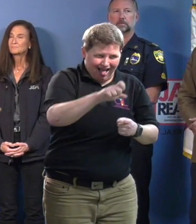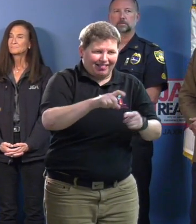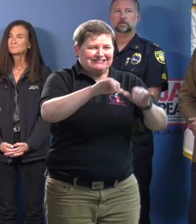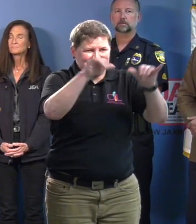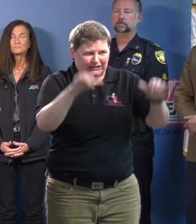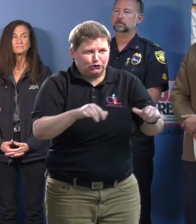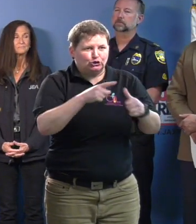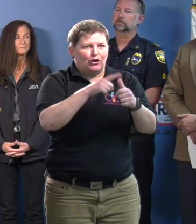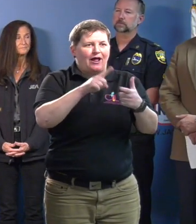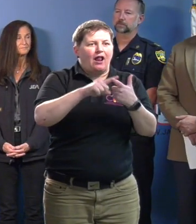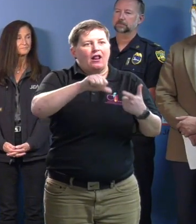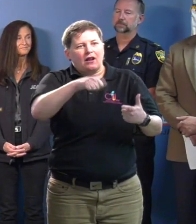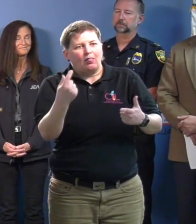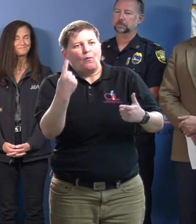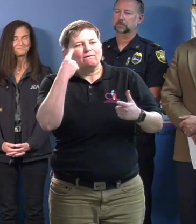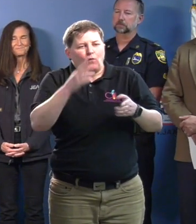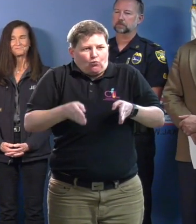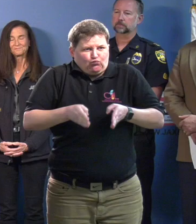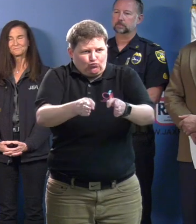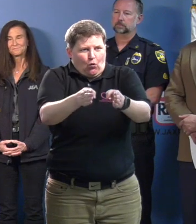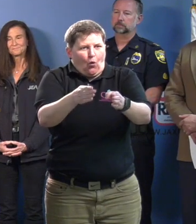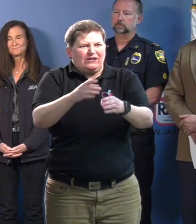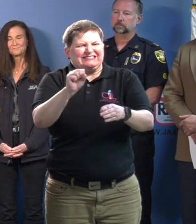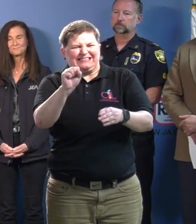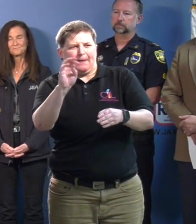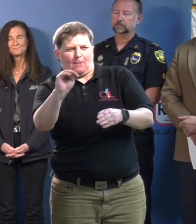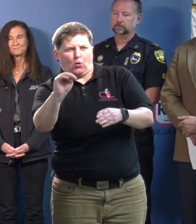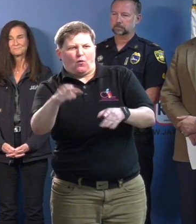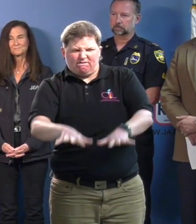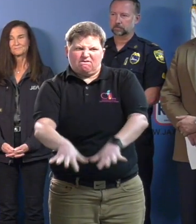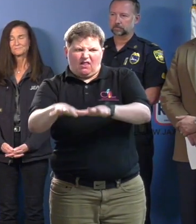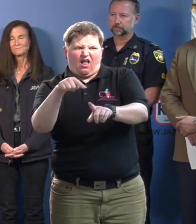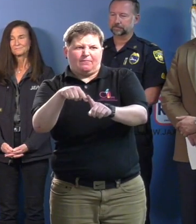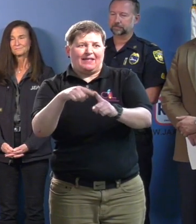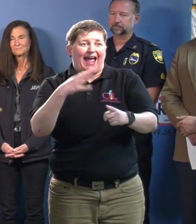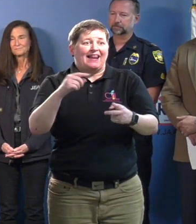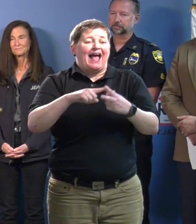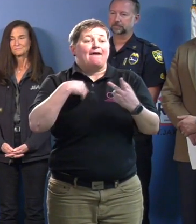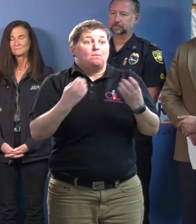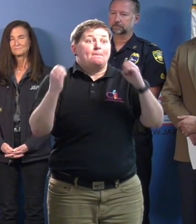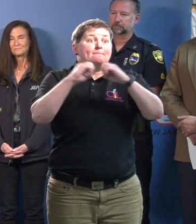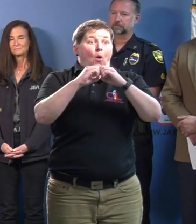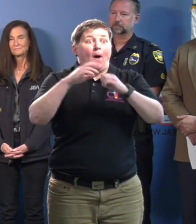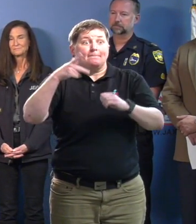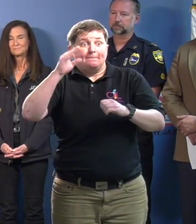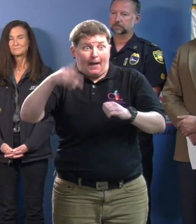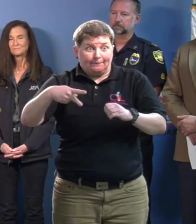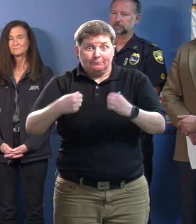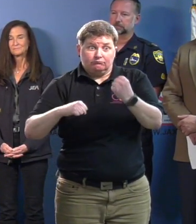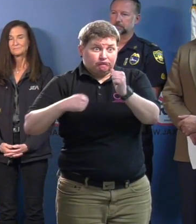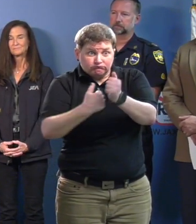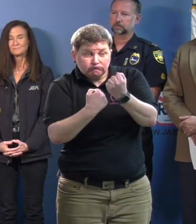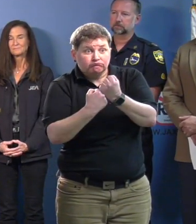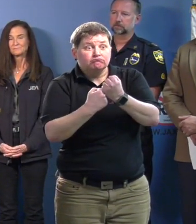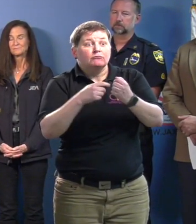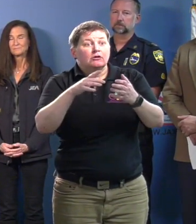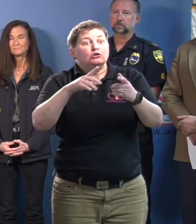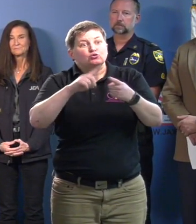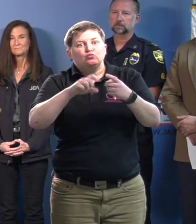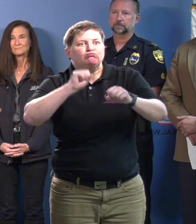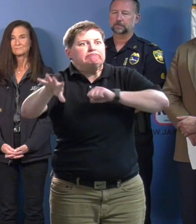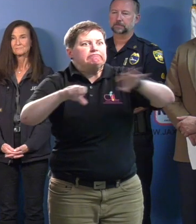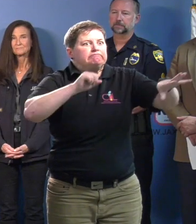roadway flooding in San Marco. We have more pumps in reserve to deploy across the city as we need